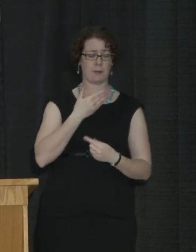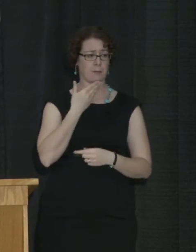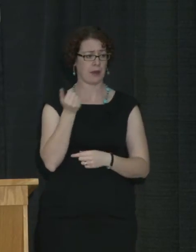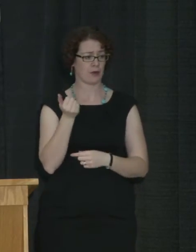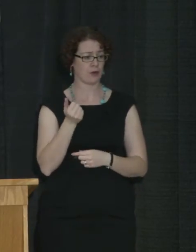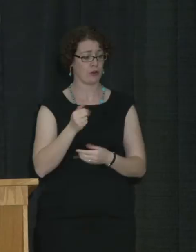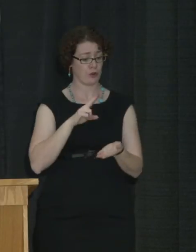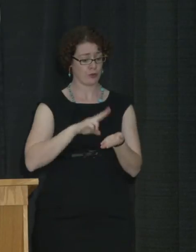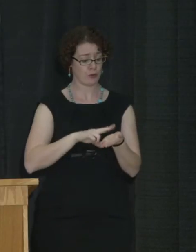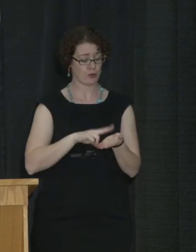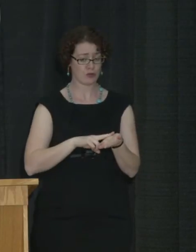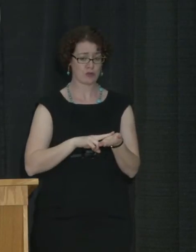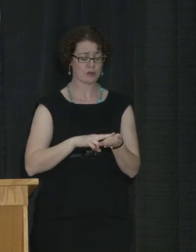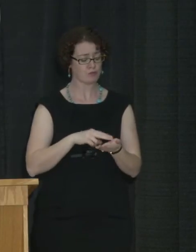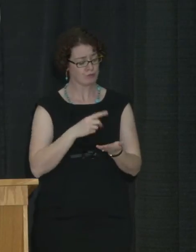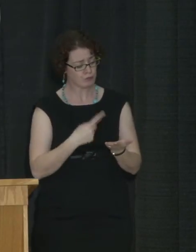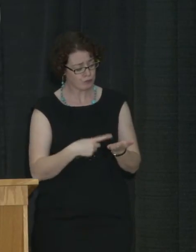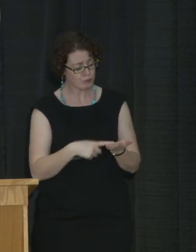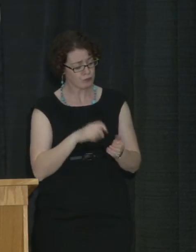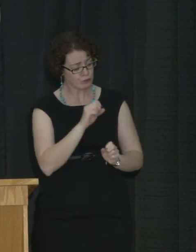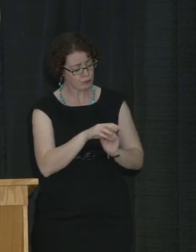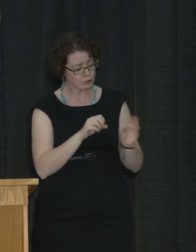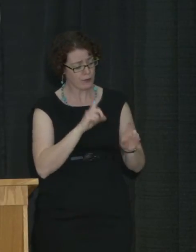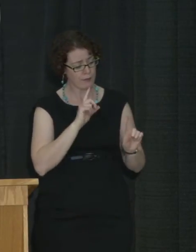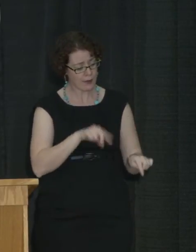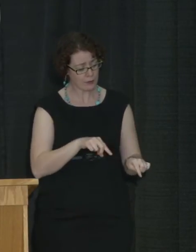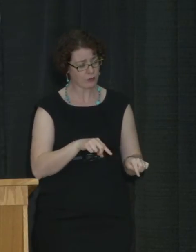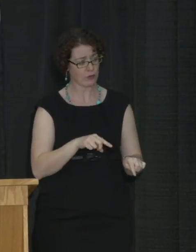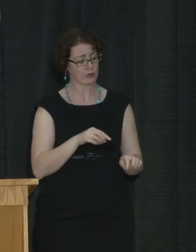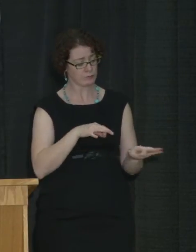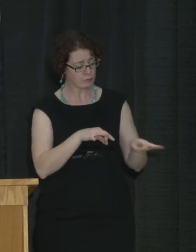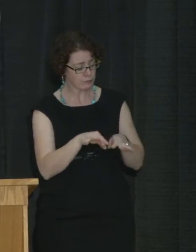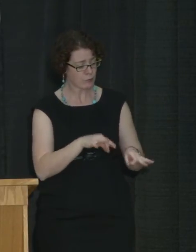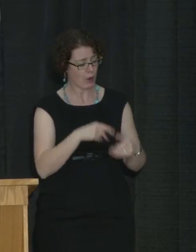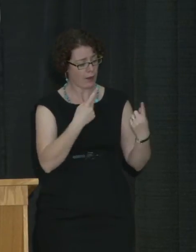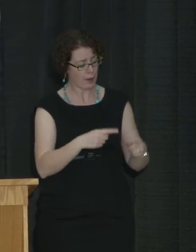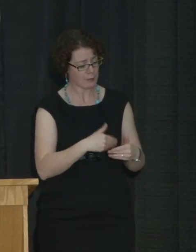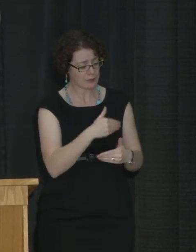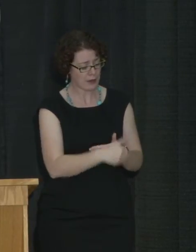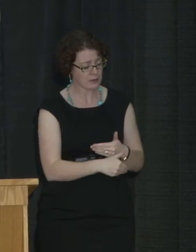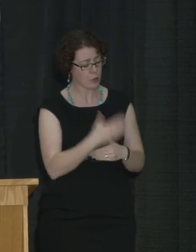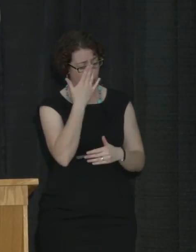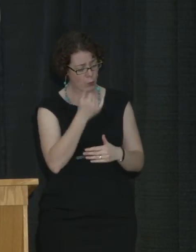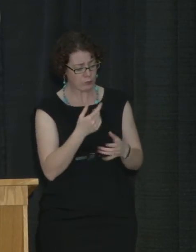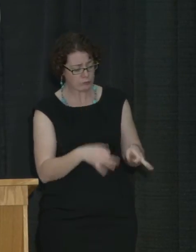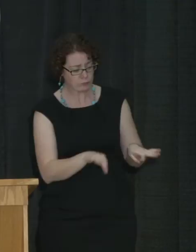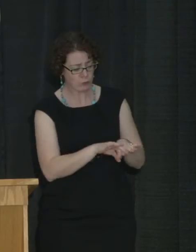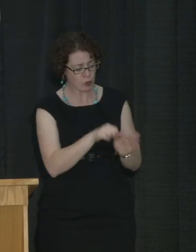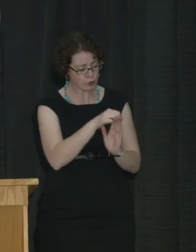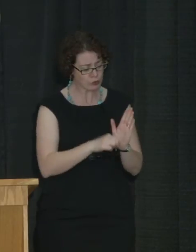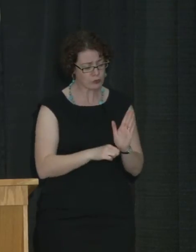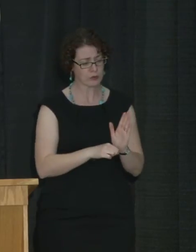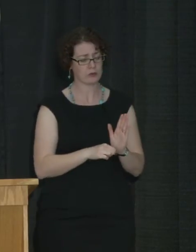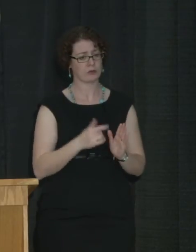better when the nurses would take the time to answer her questions and explain what was next and why it was necessary.